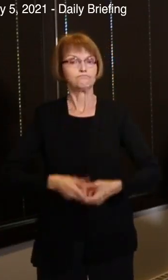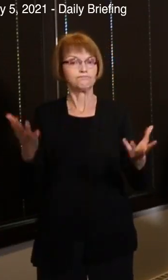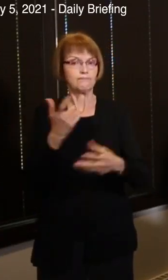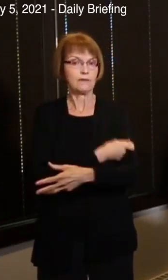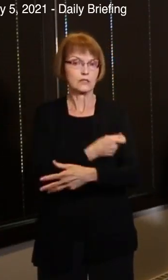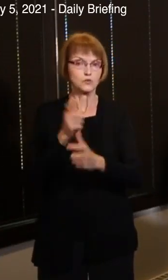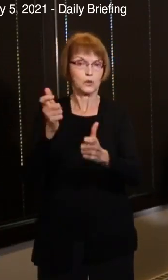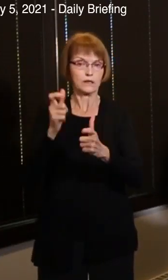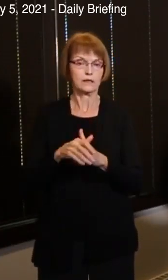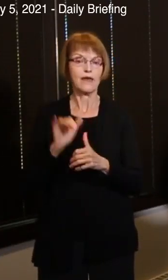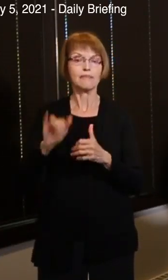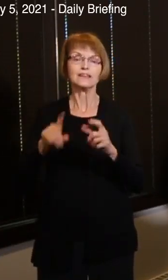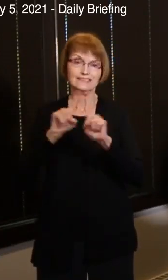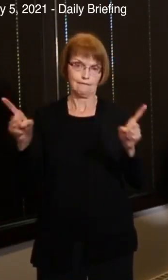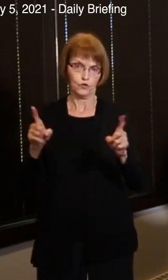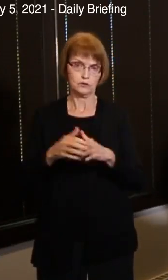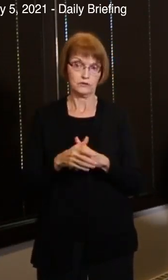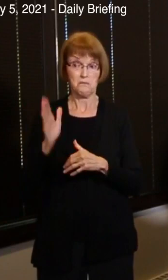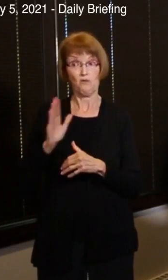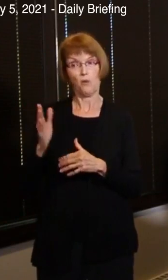is the only difference there.